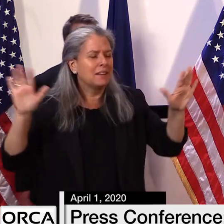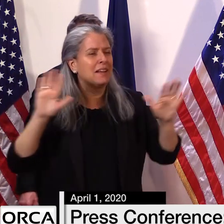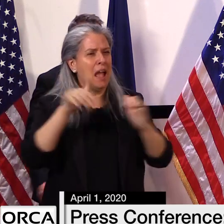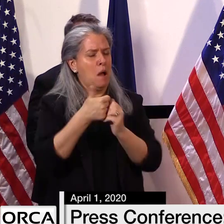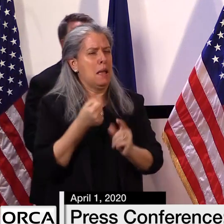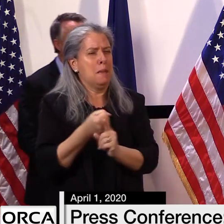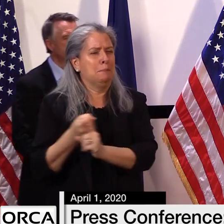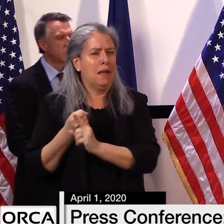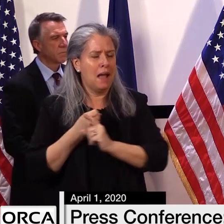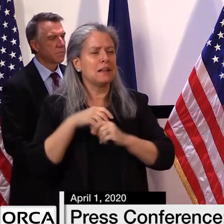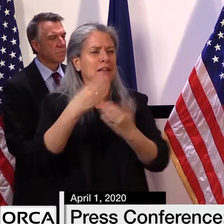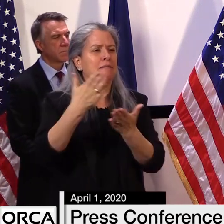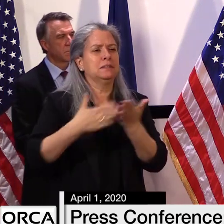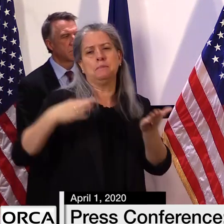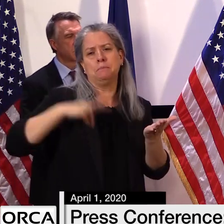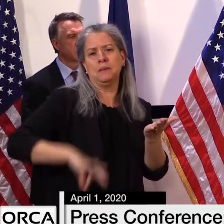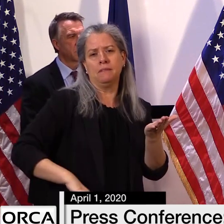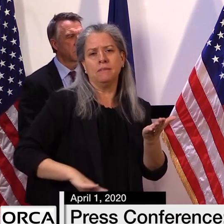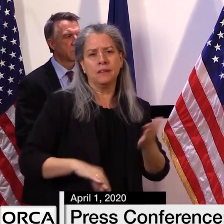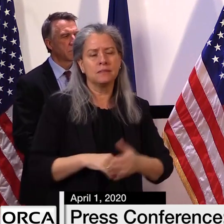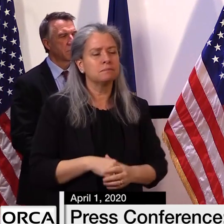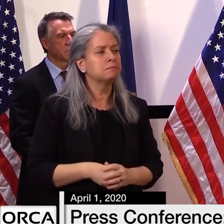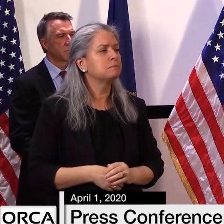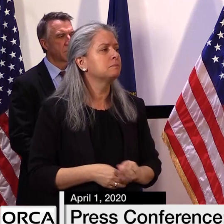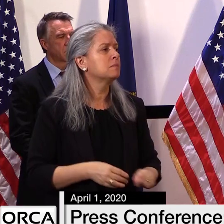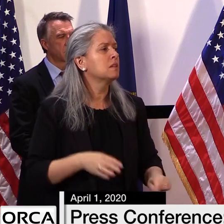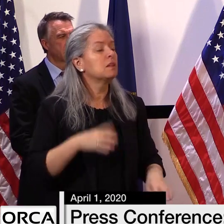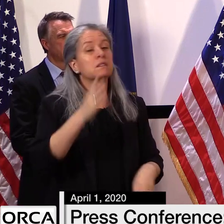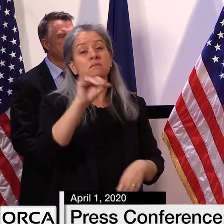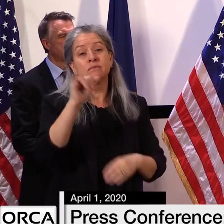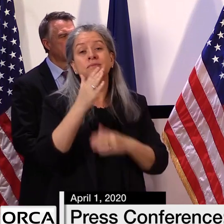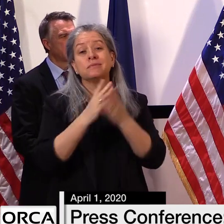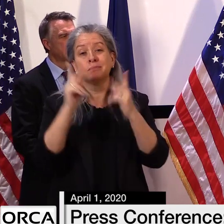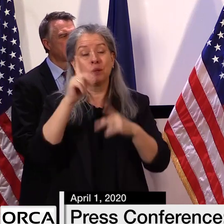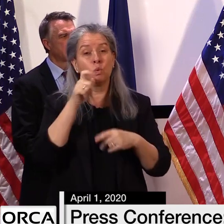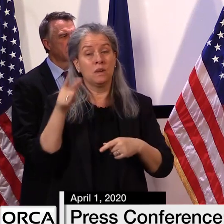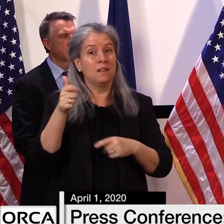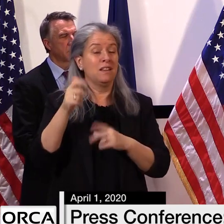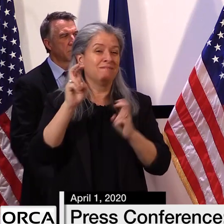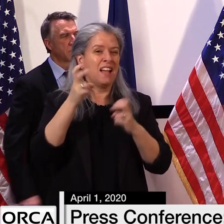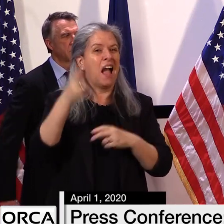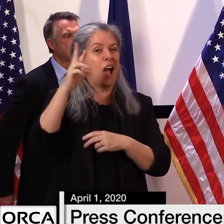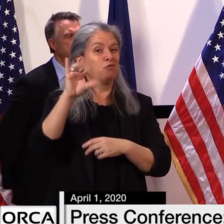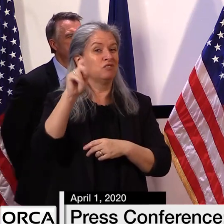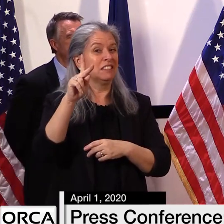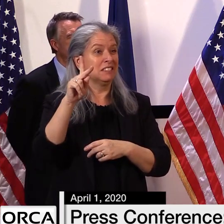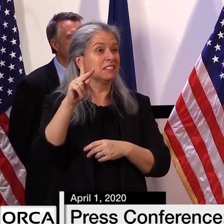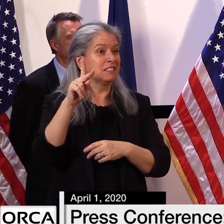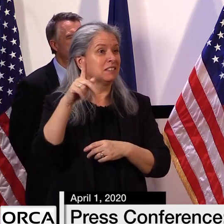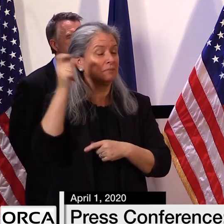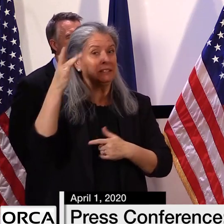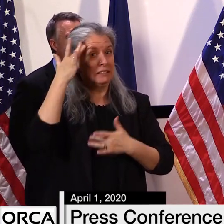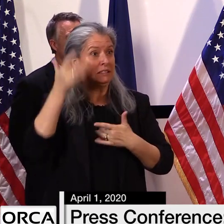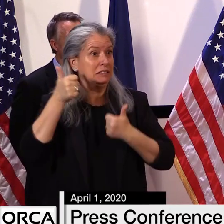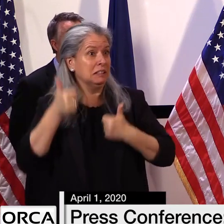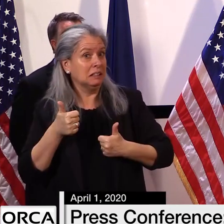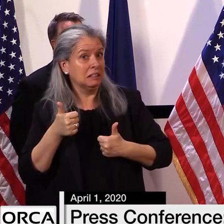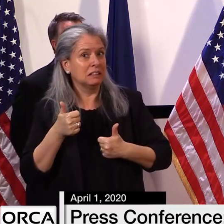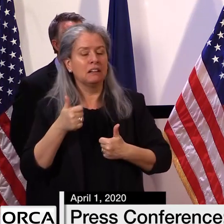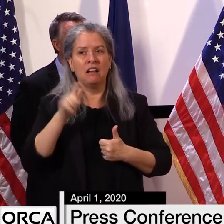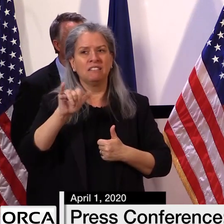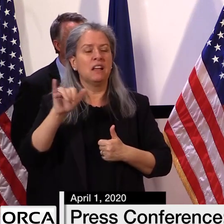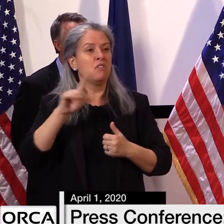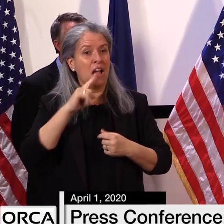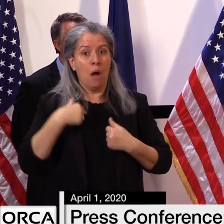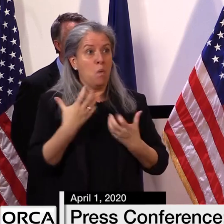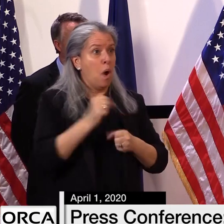This also includes people who are in a high-risk population and are needing to stay home at the direction of a healthcare provider.